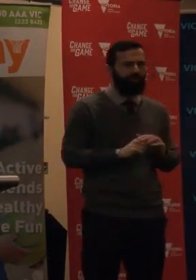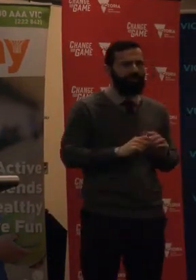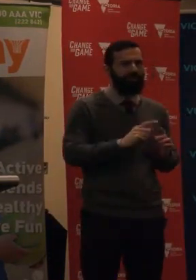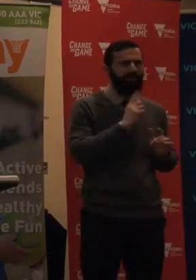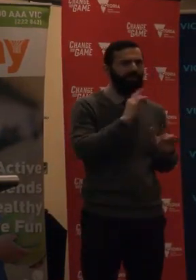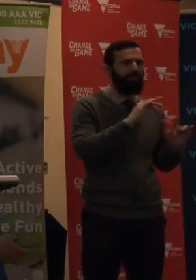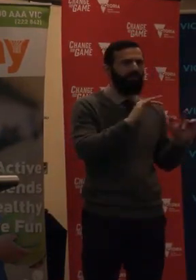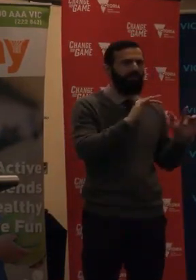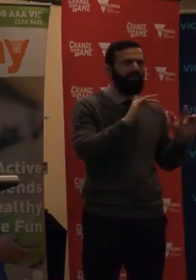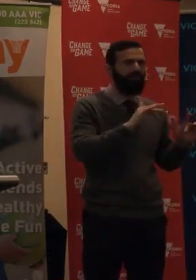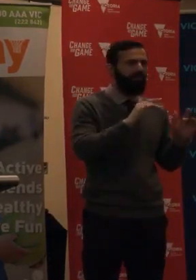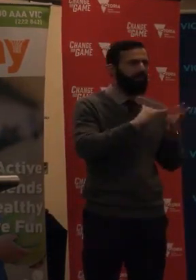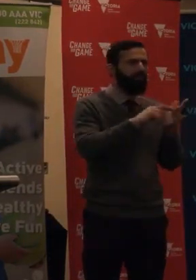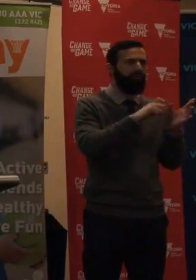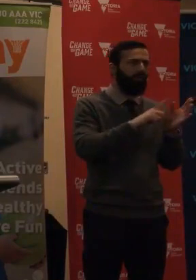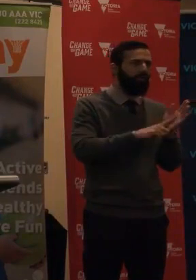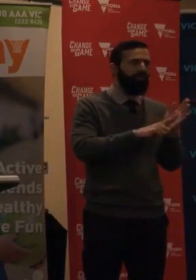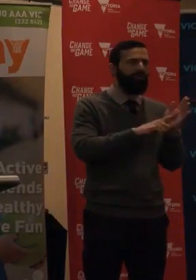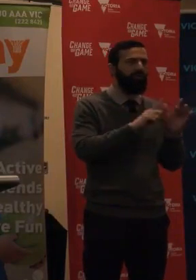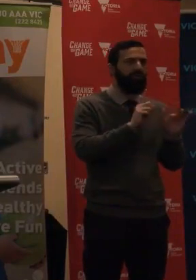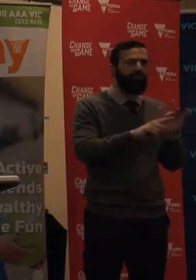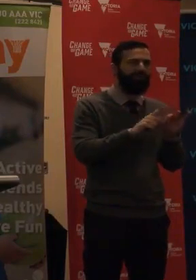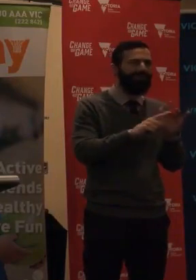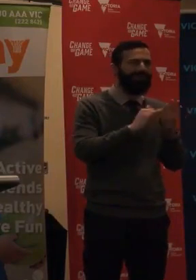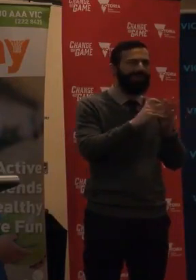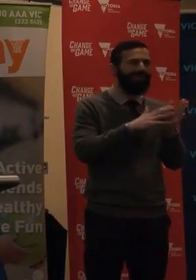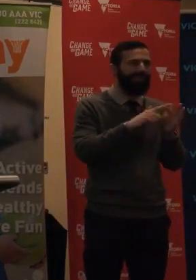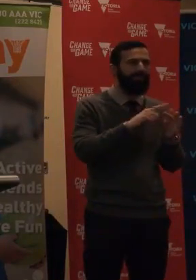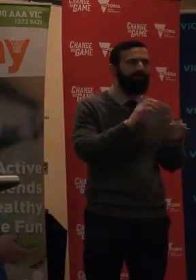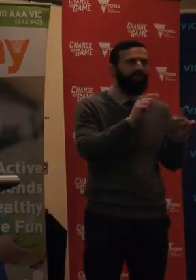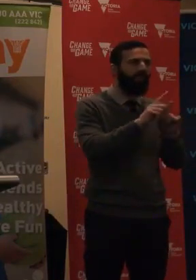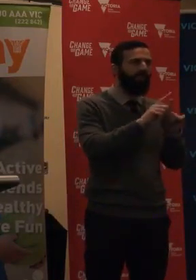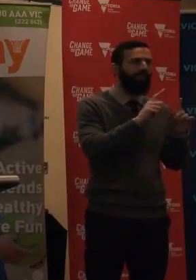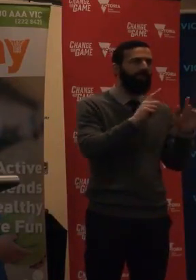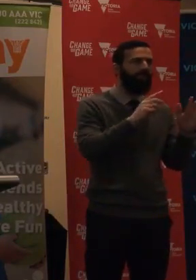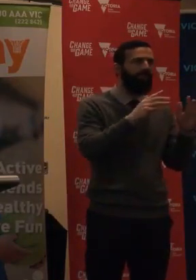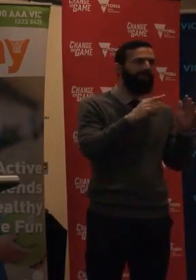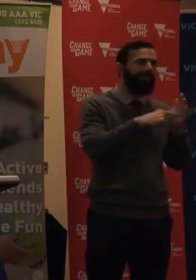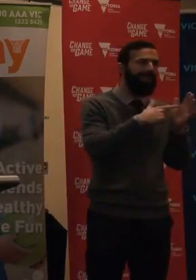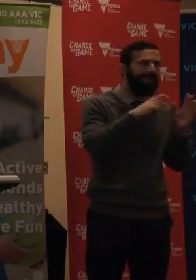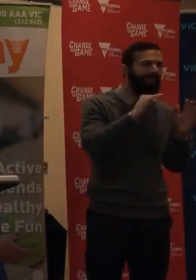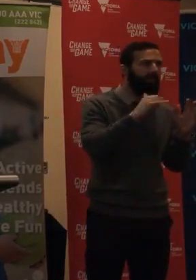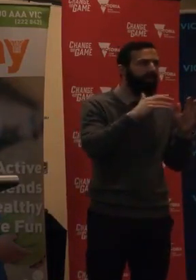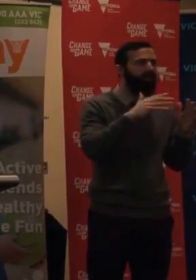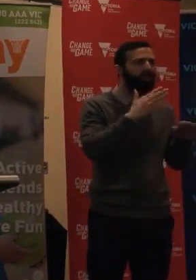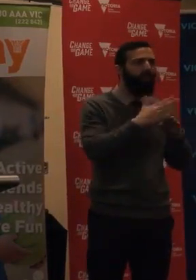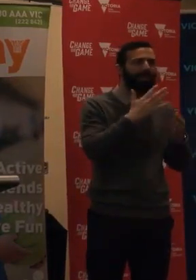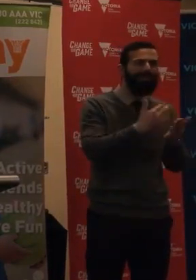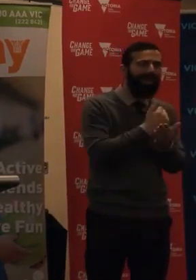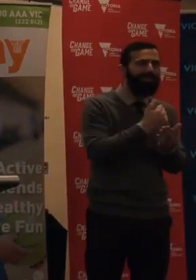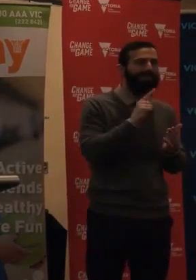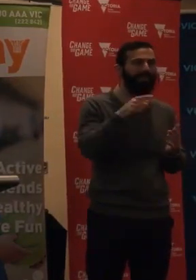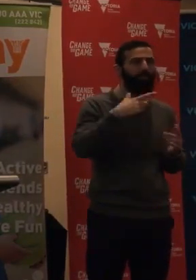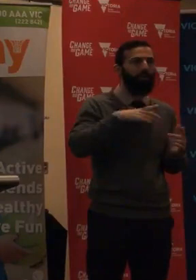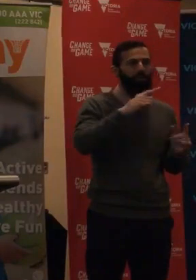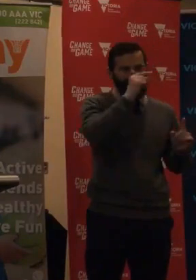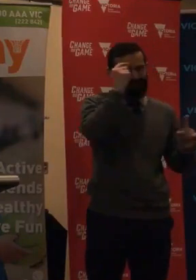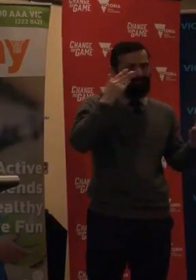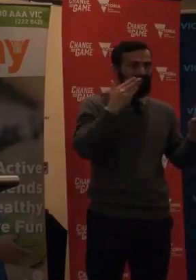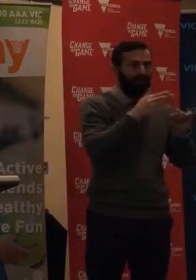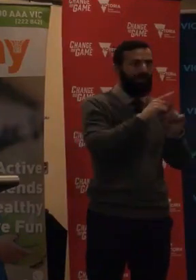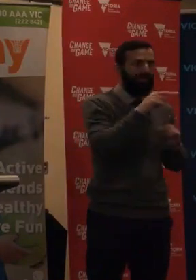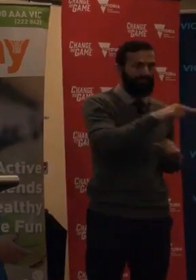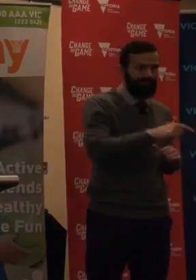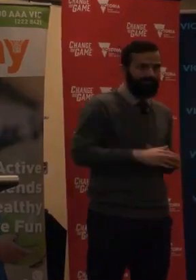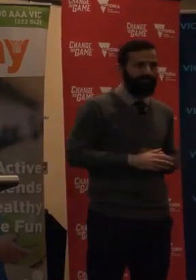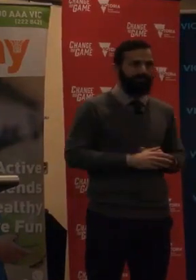yet a social insurance scheme. It's not like WorkSafe and TAC, but that's the aspirational bit, if you will, in terms of where it needs to get to or wants to get to. It is,